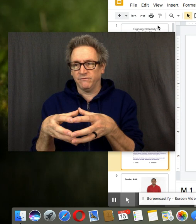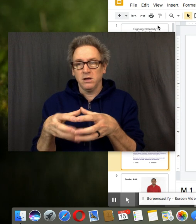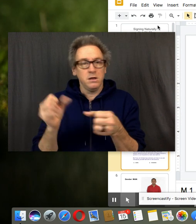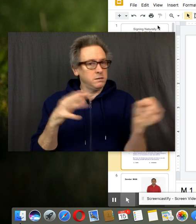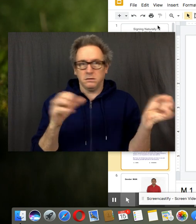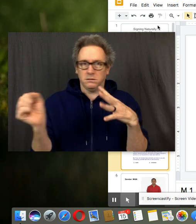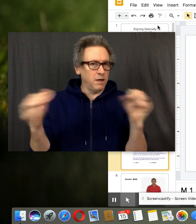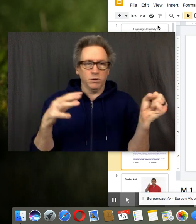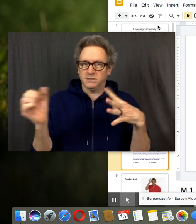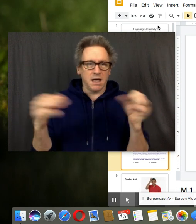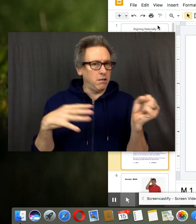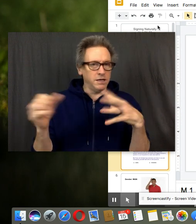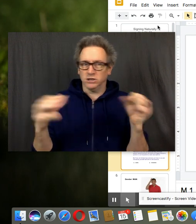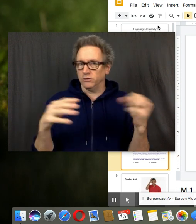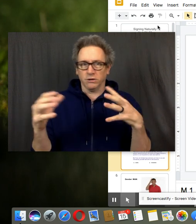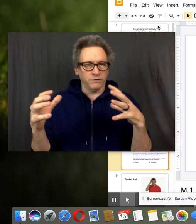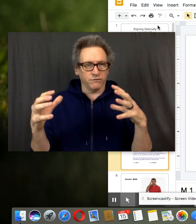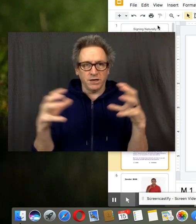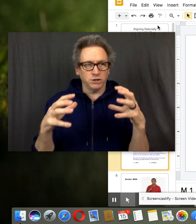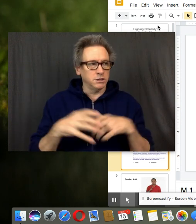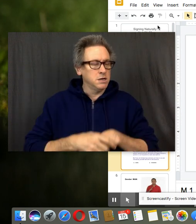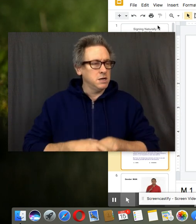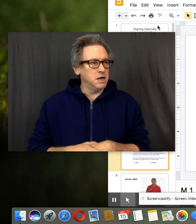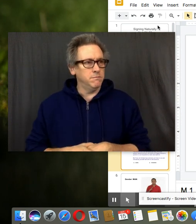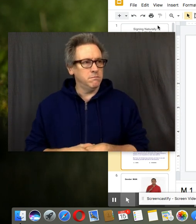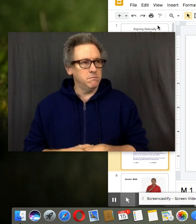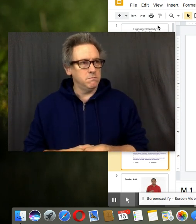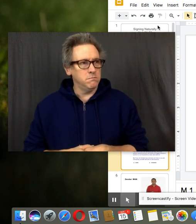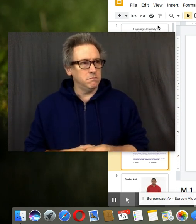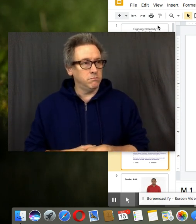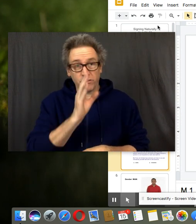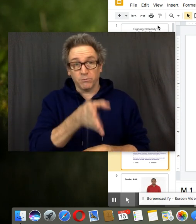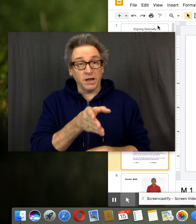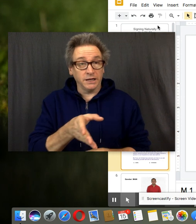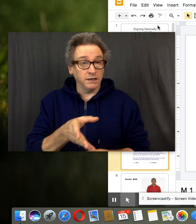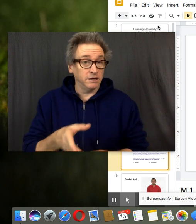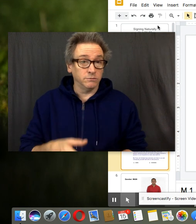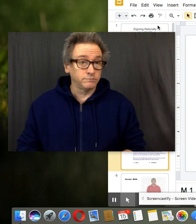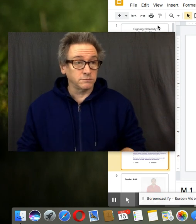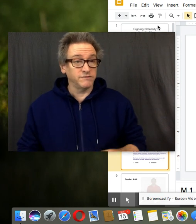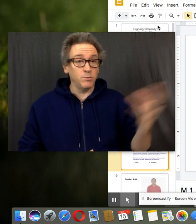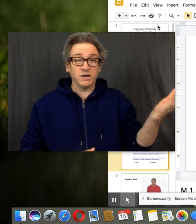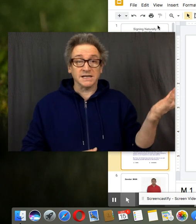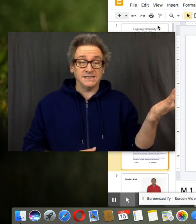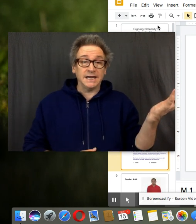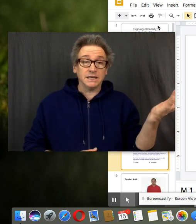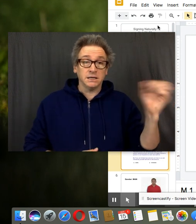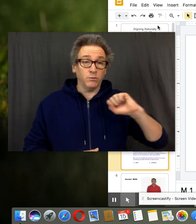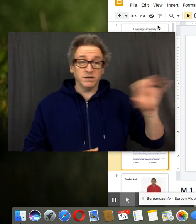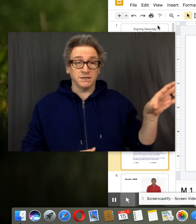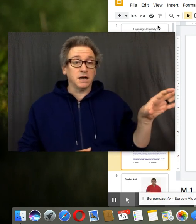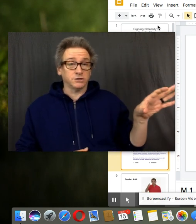deaf, they would tell each other information rather bluntly. If someone got